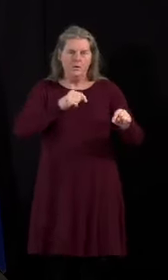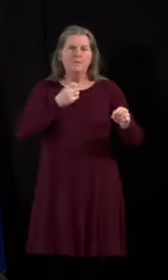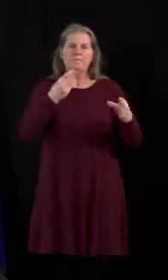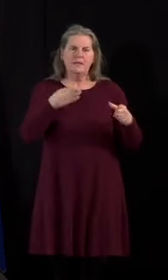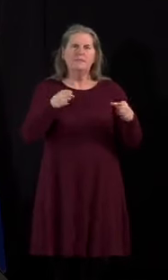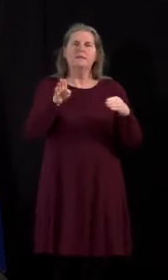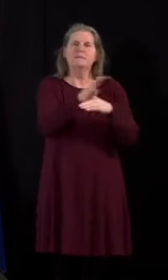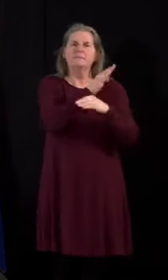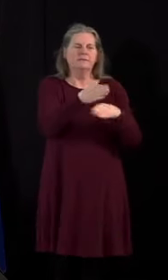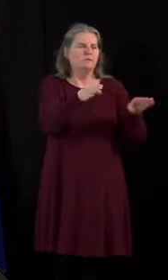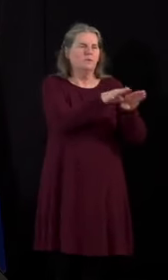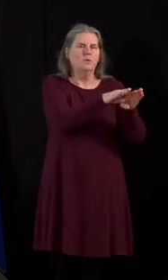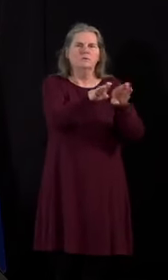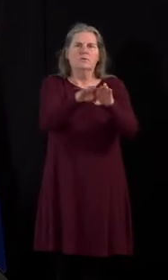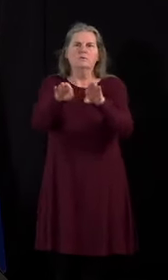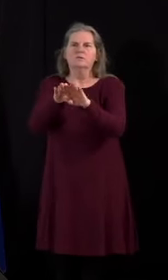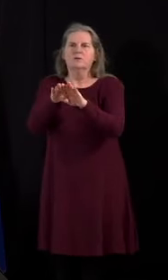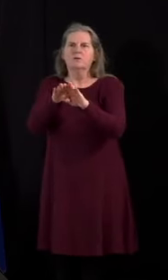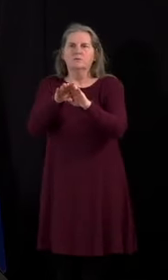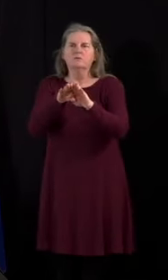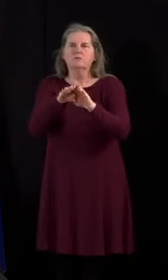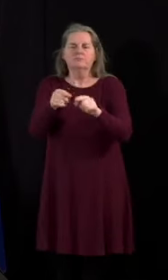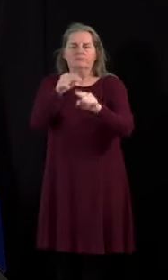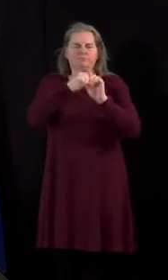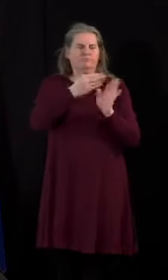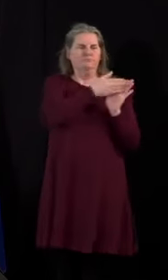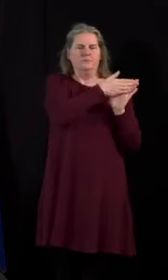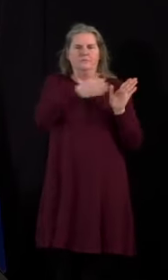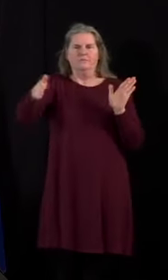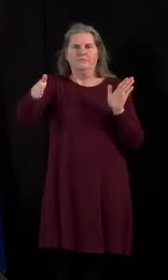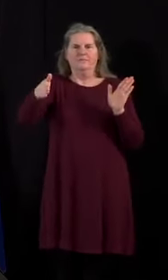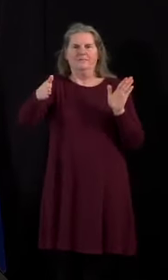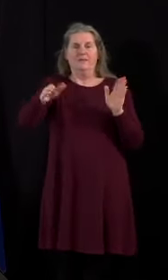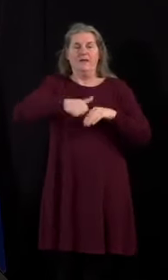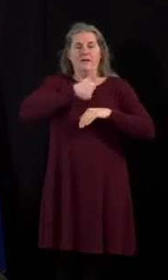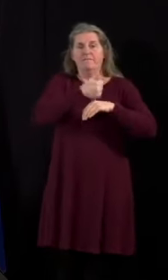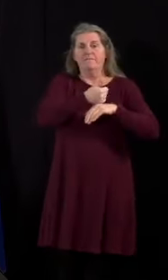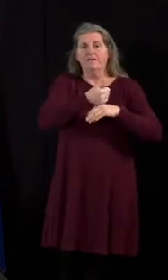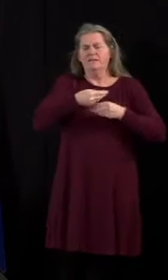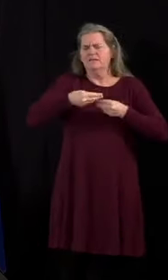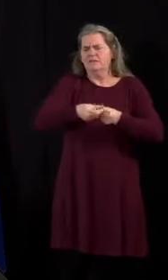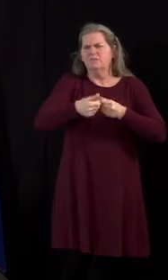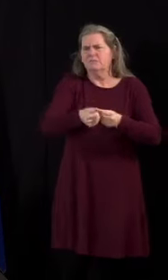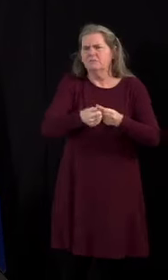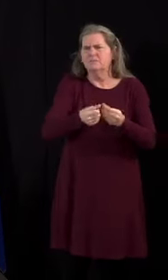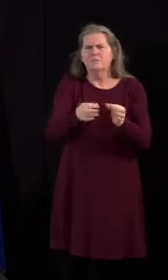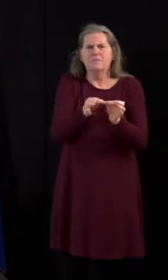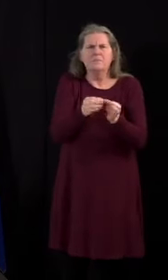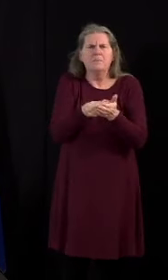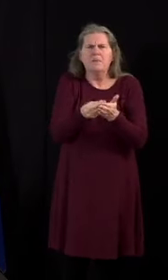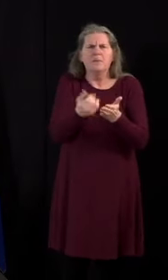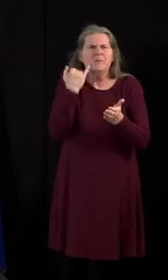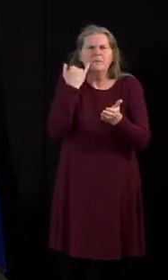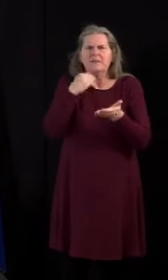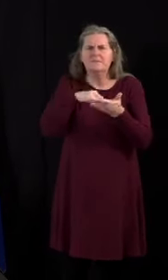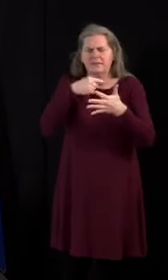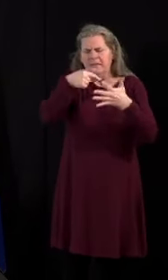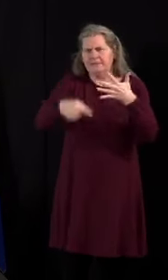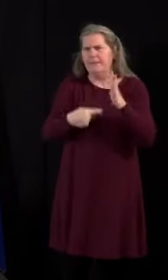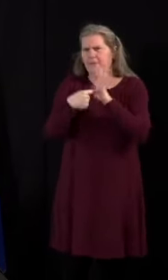of establishments to be closed. And these eligible fixed costs under the grant program, and I'll give